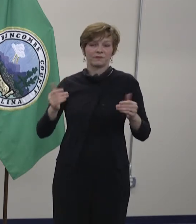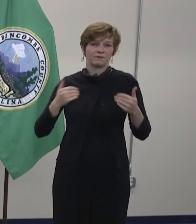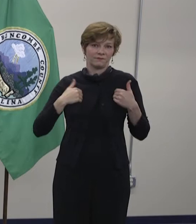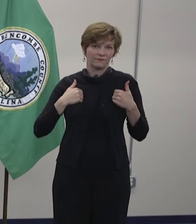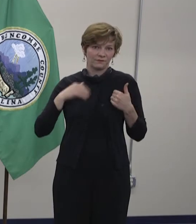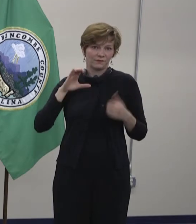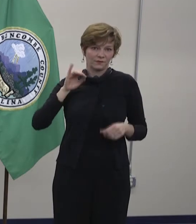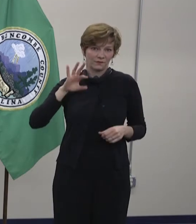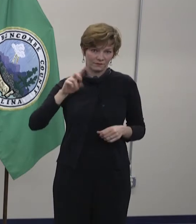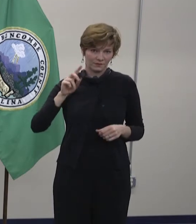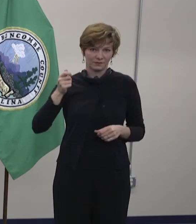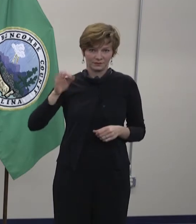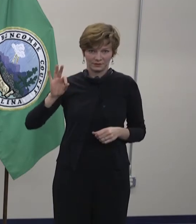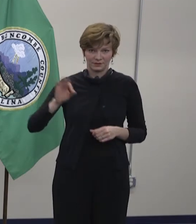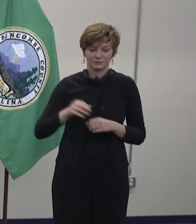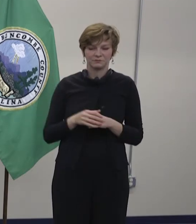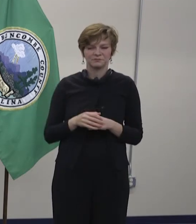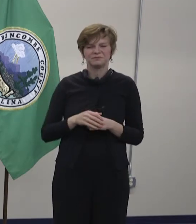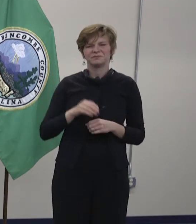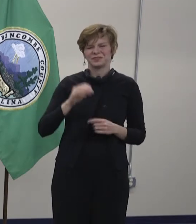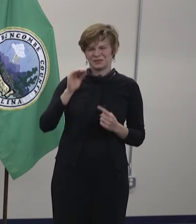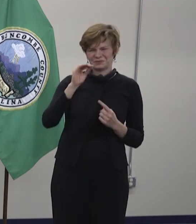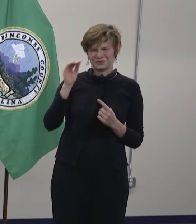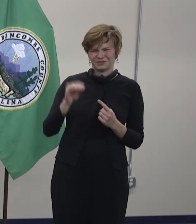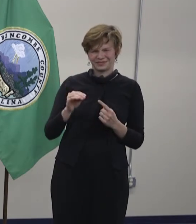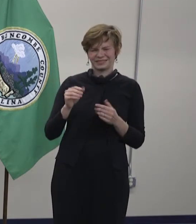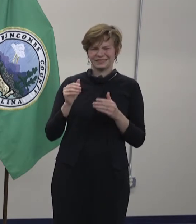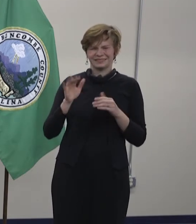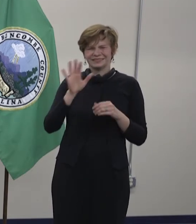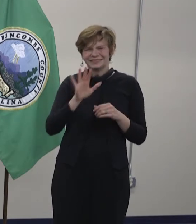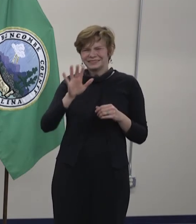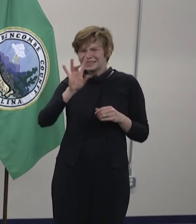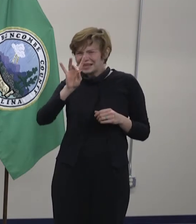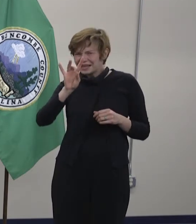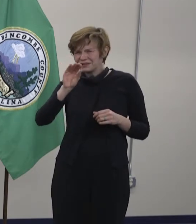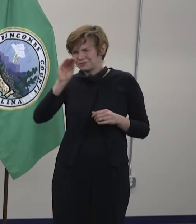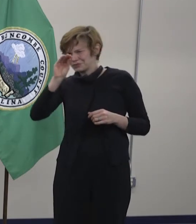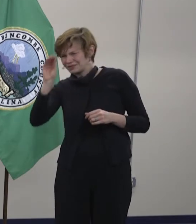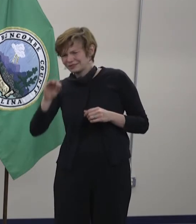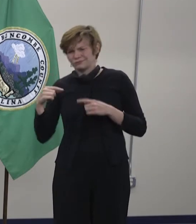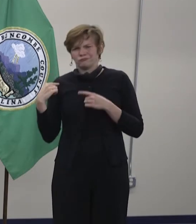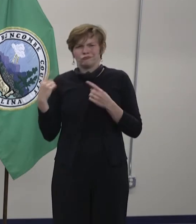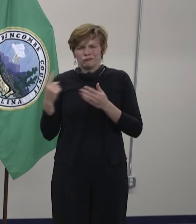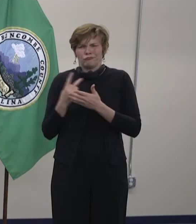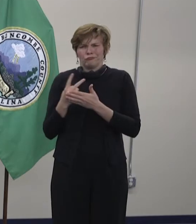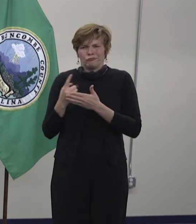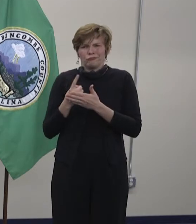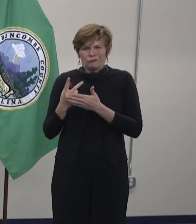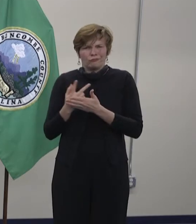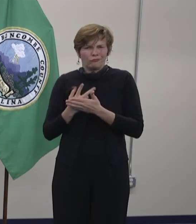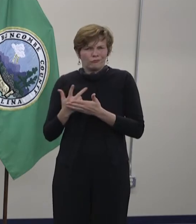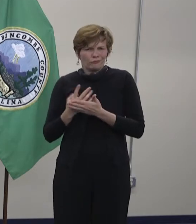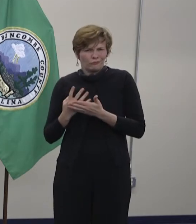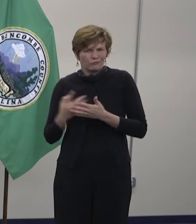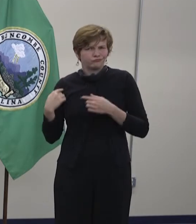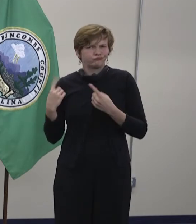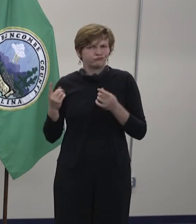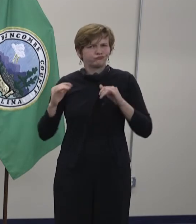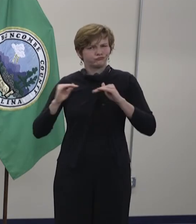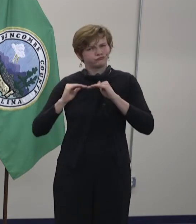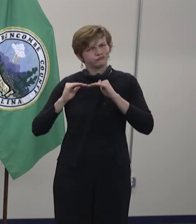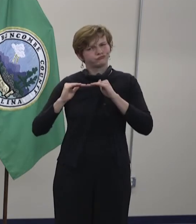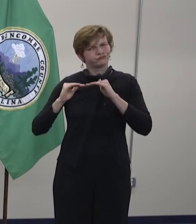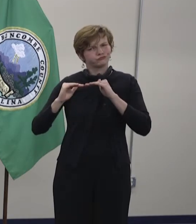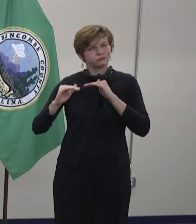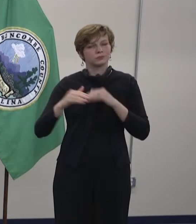This percentage for the state has been hovering around 8% for the last few weeks. Our current percent positivity in